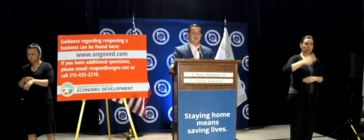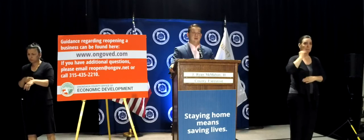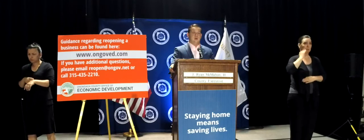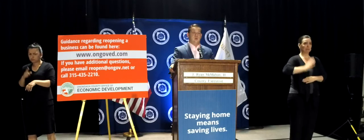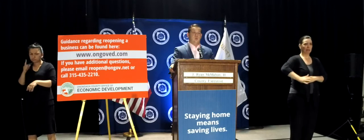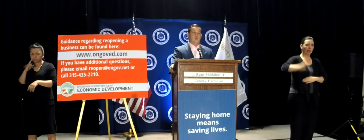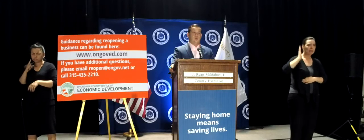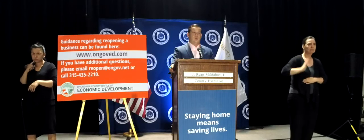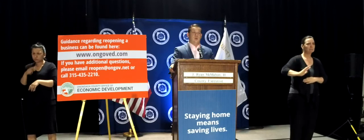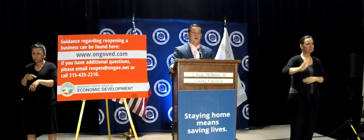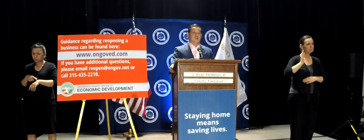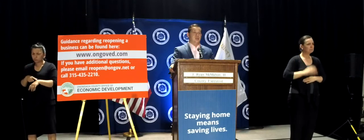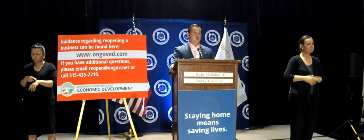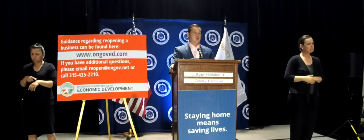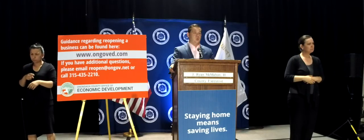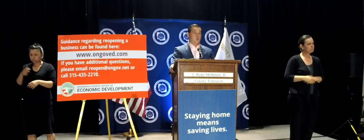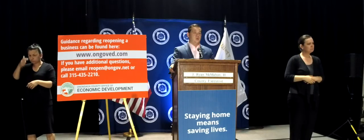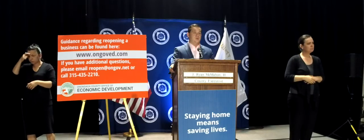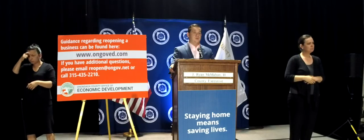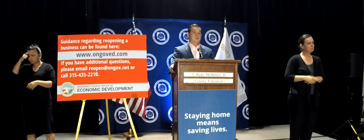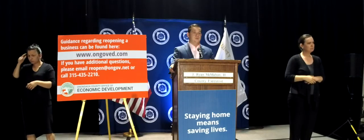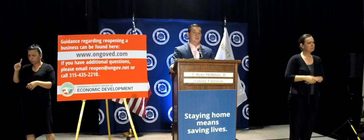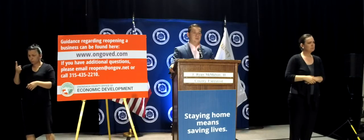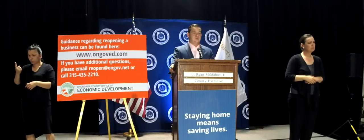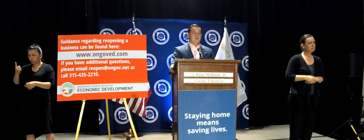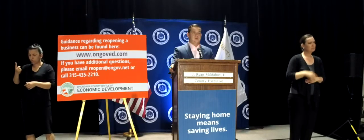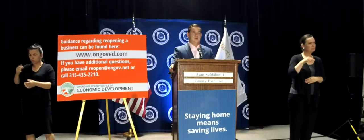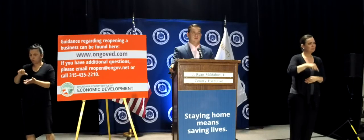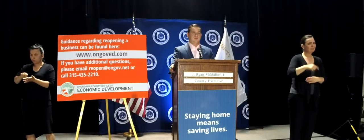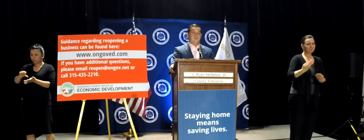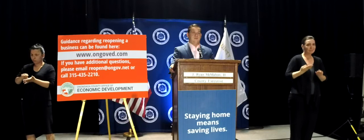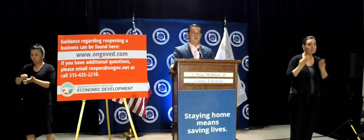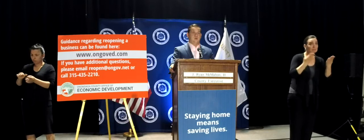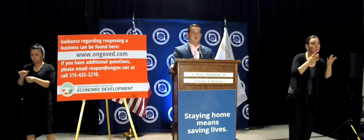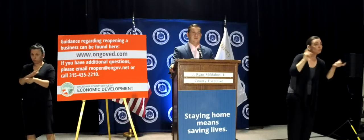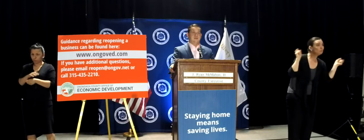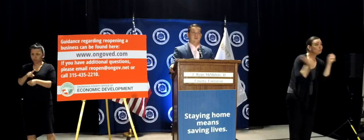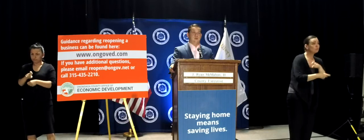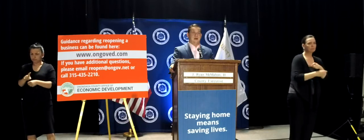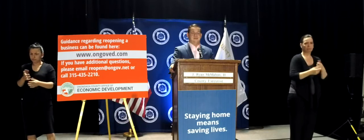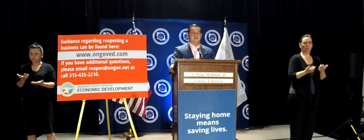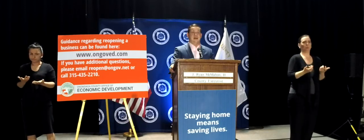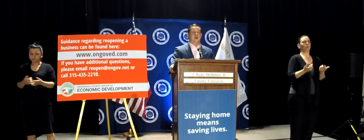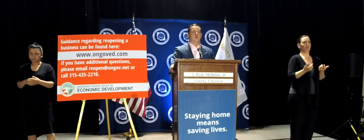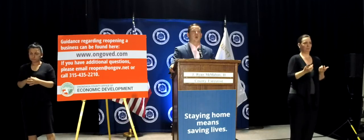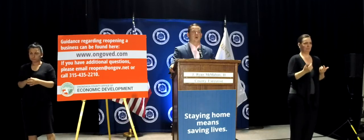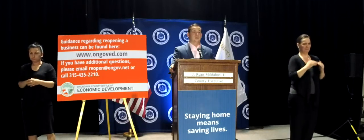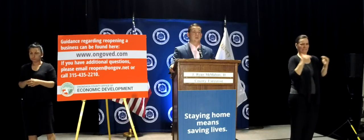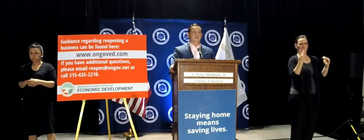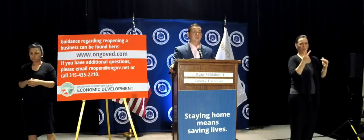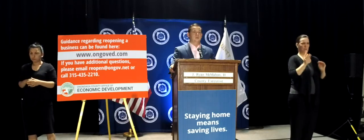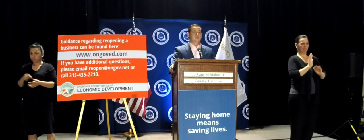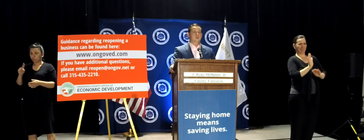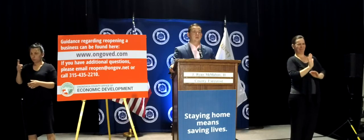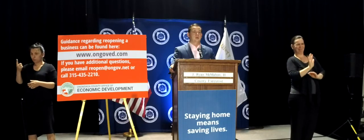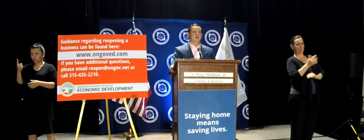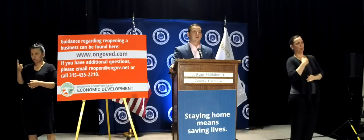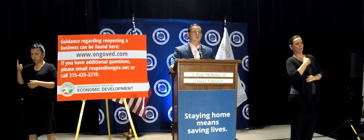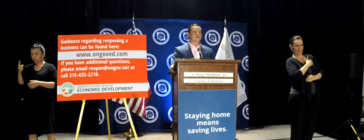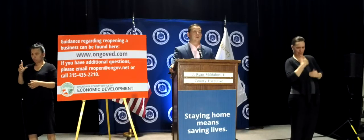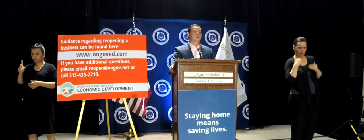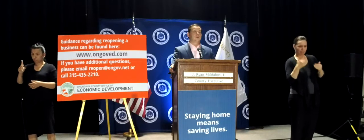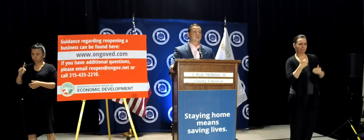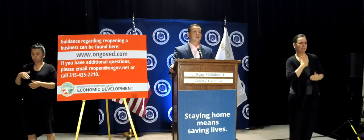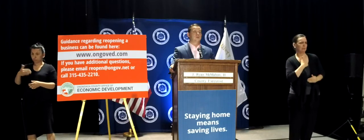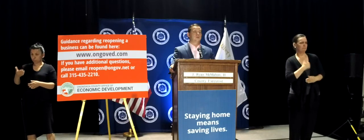that we're going to change the rules from phase 1 to phase 2 now, it's just not going to work. I'm not suggesting we change Yeah. the